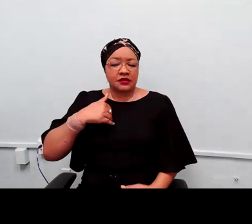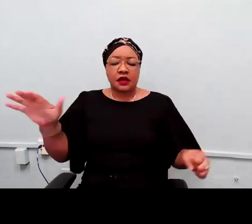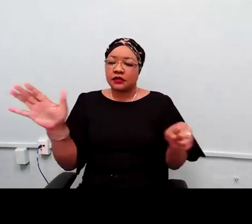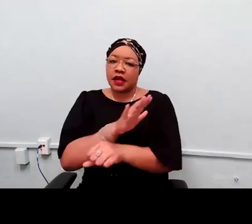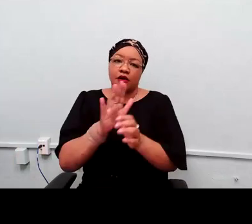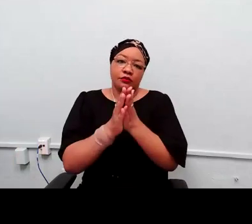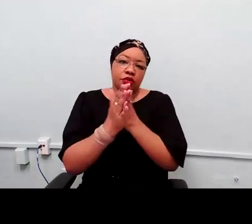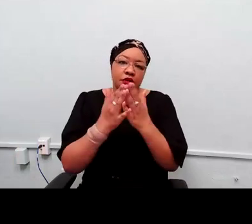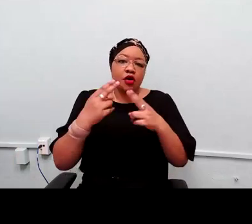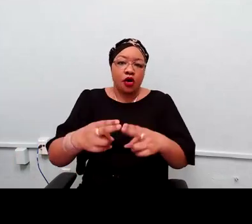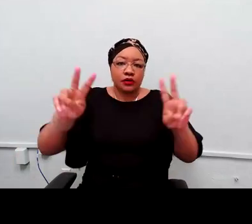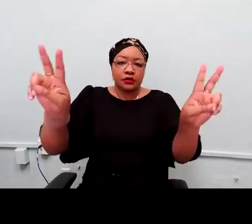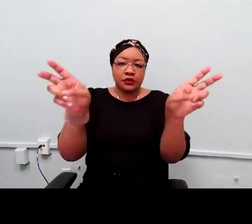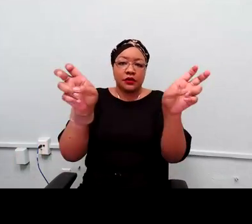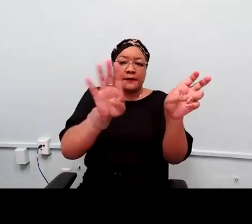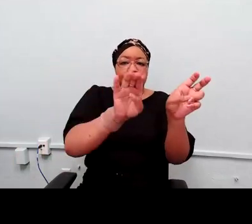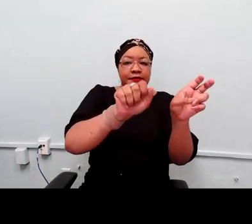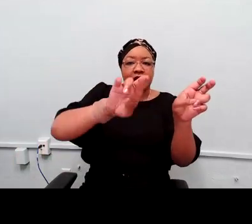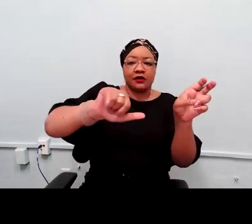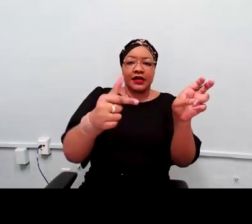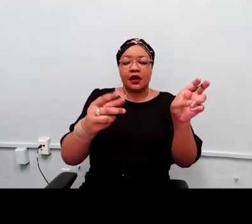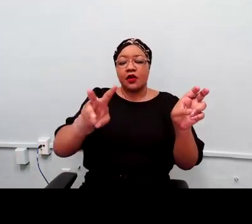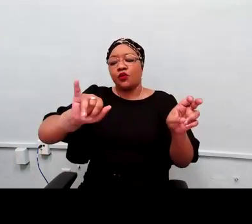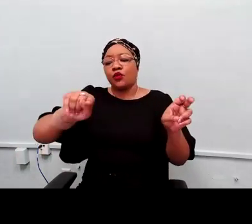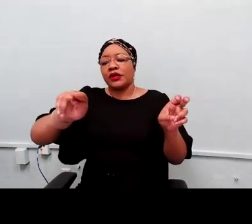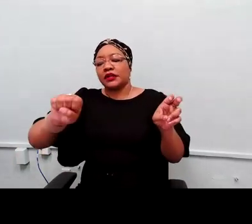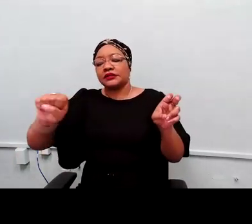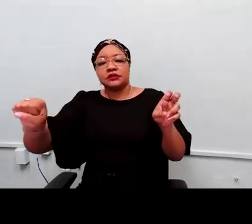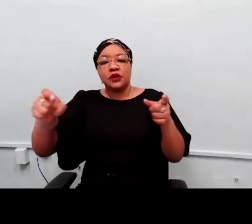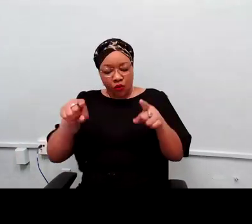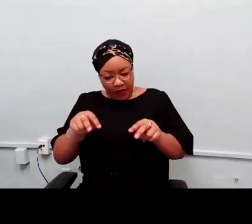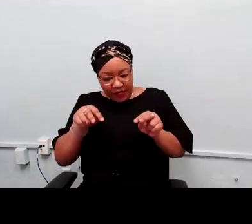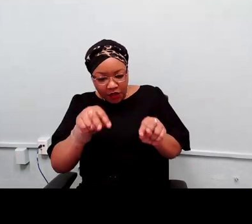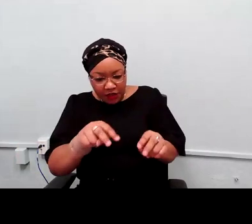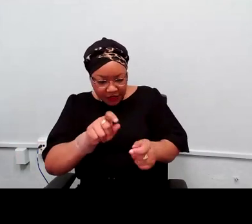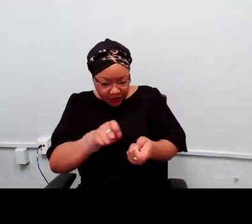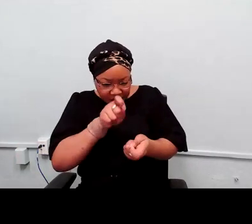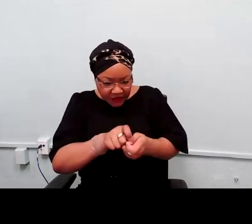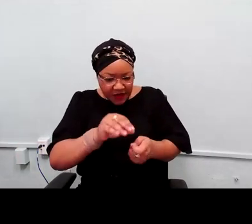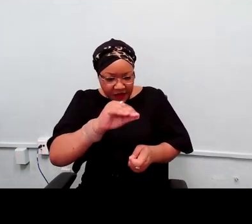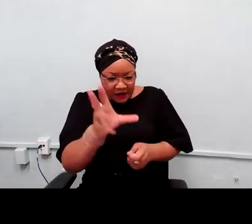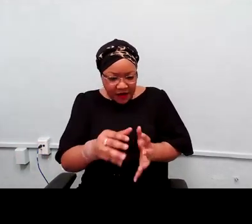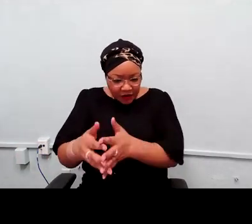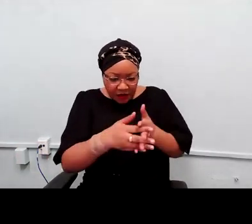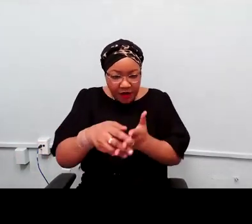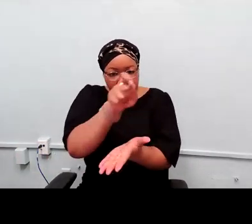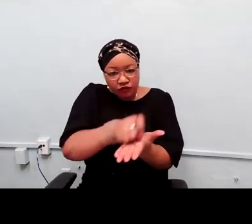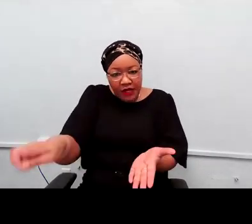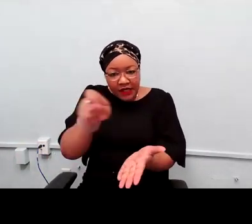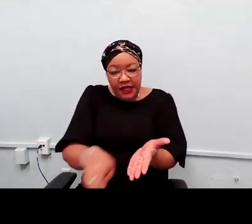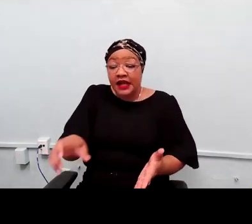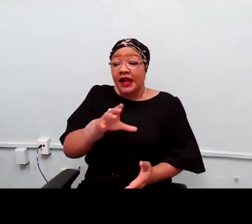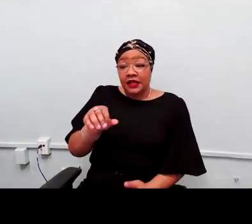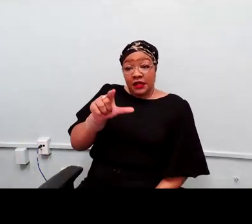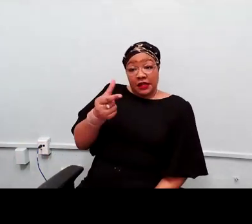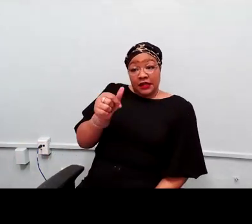Witness, in which he looks at African-American writing in particular, and the literature, how, he questions like, why